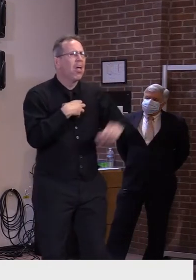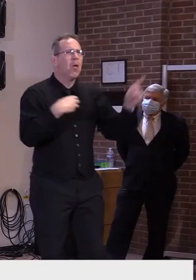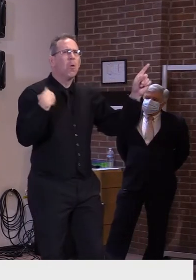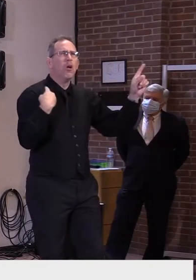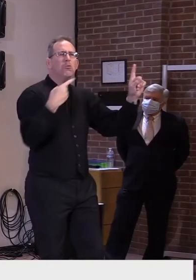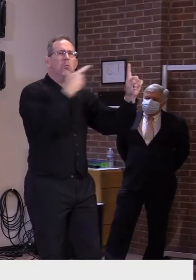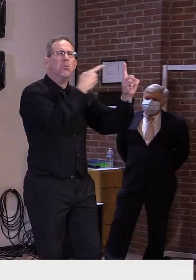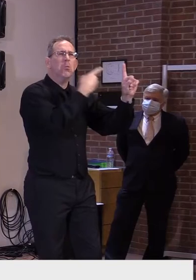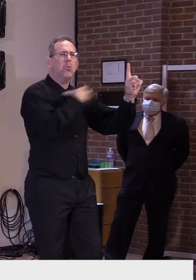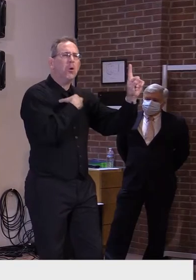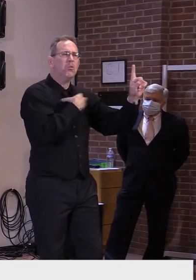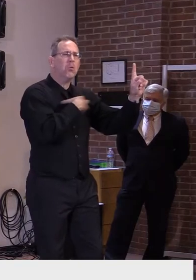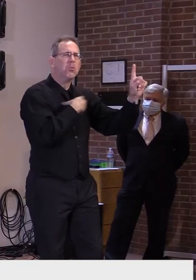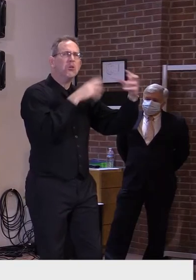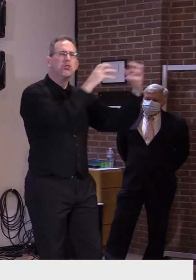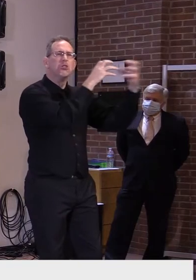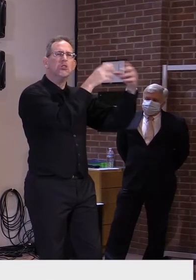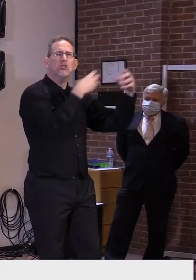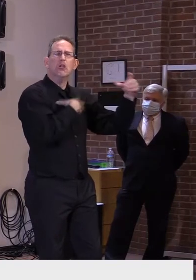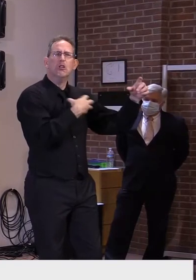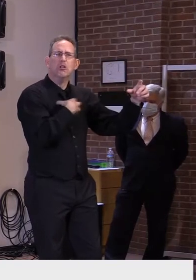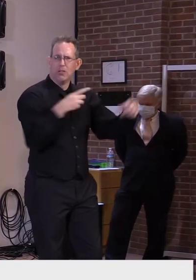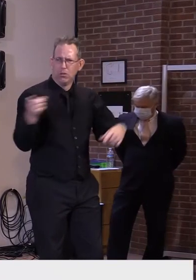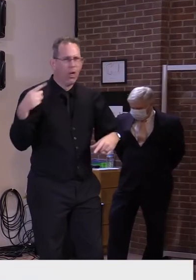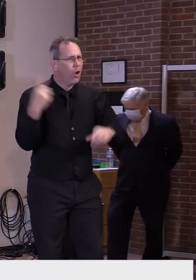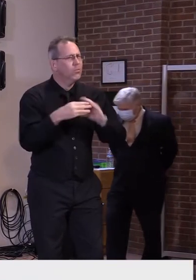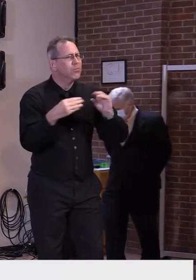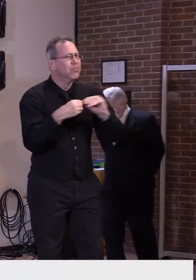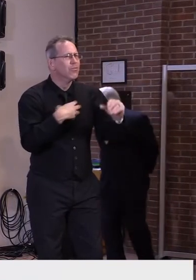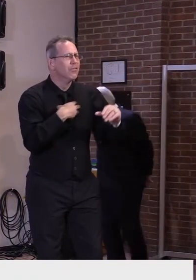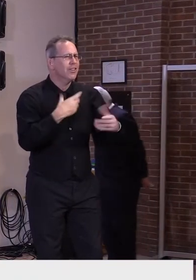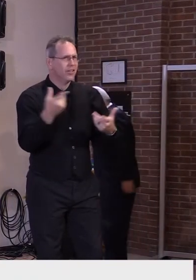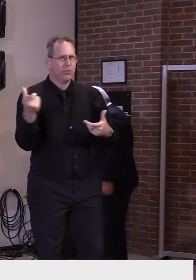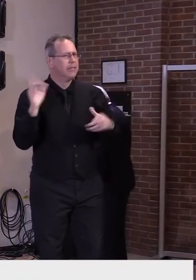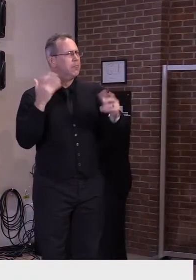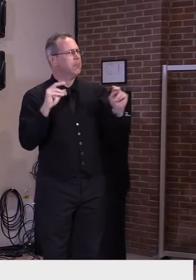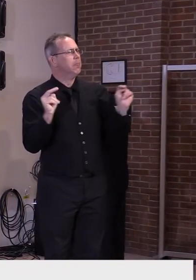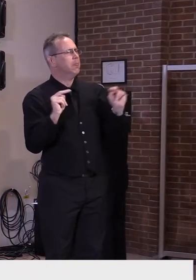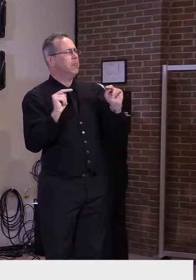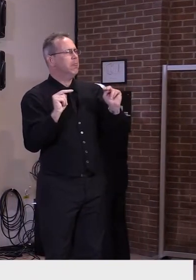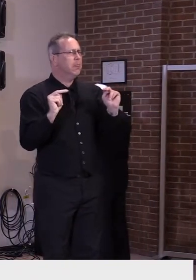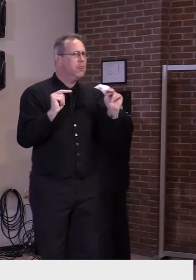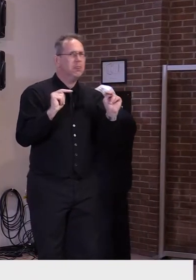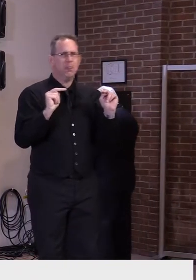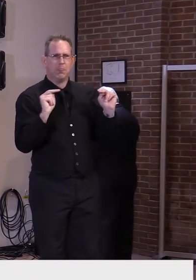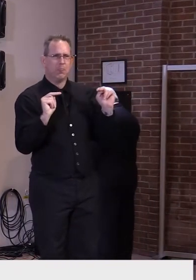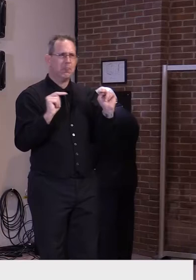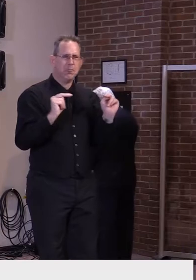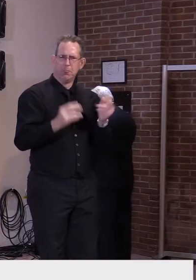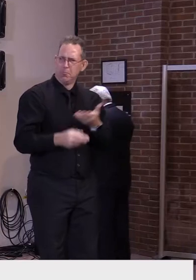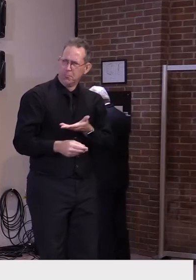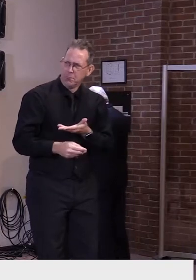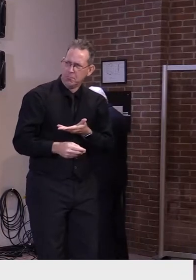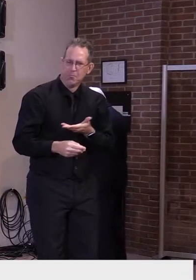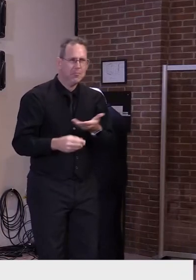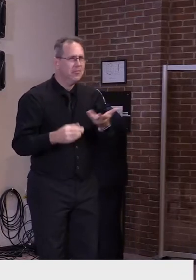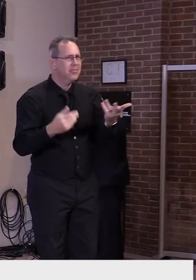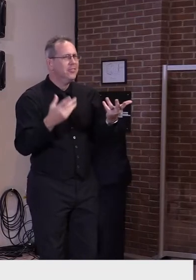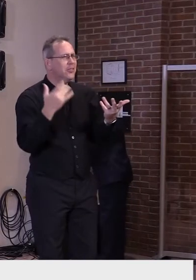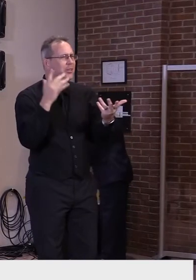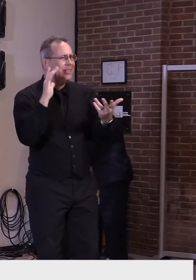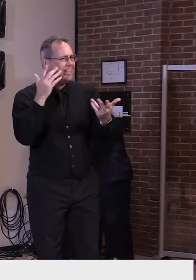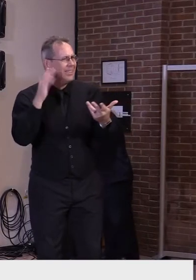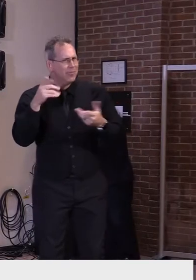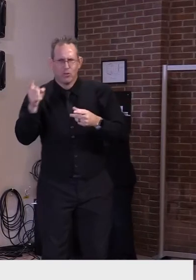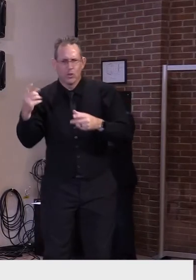Kevin, you make a good point. I think there needs to be more moderate, more centrist in Washington. I just choose